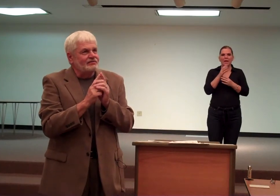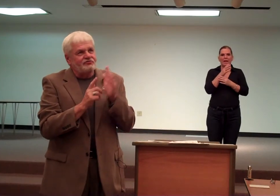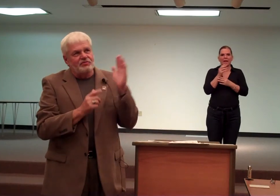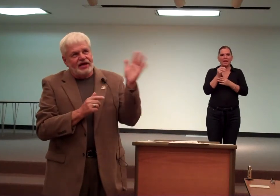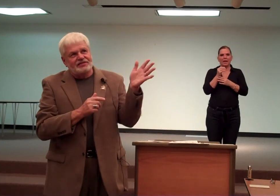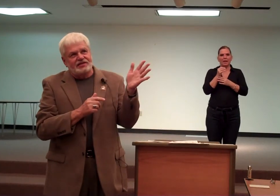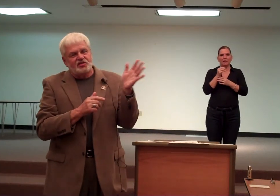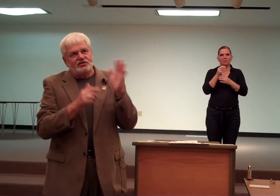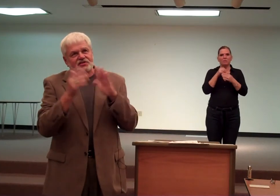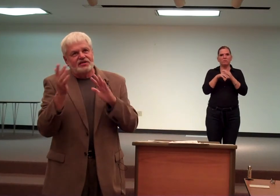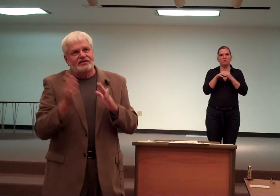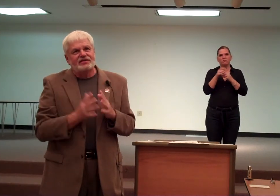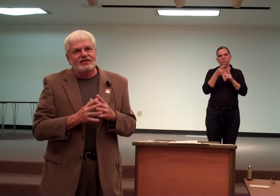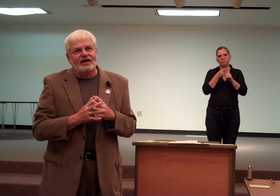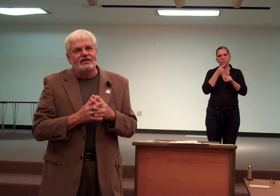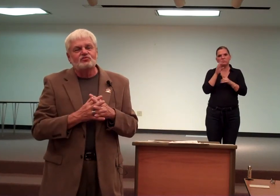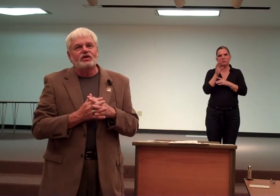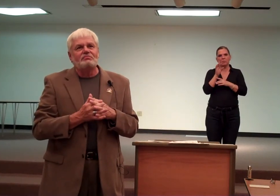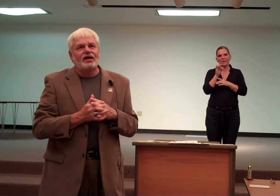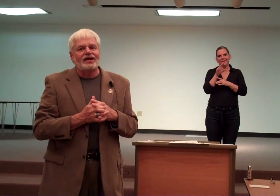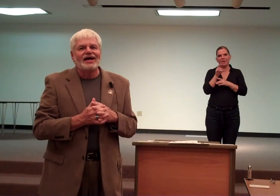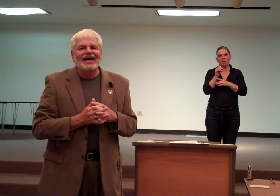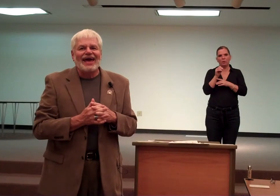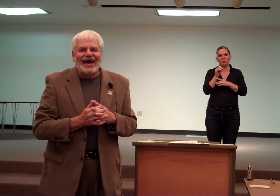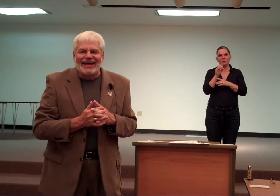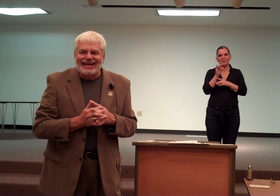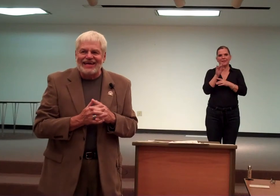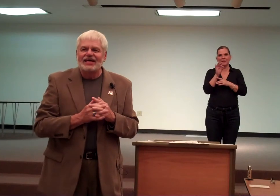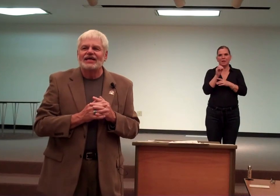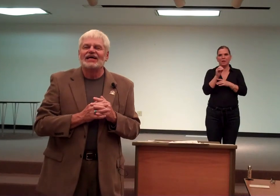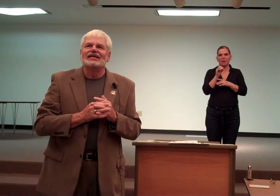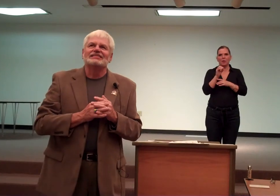And from the 1830s to the 1890s, we made